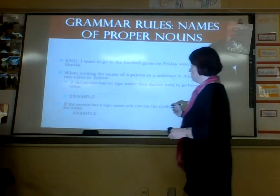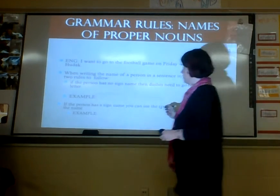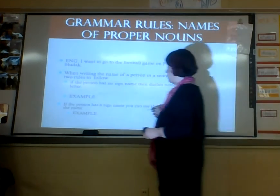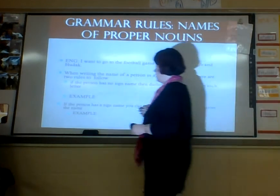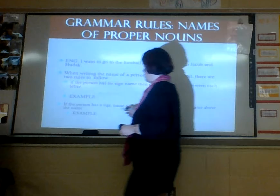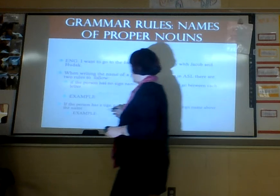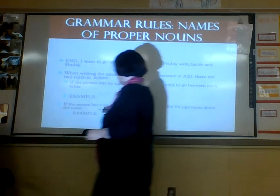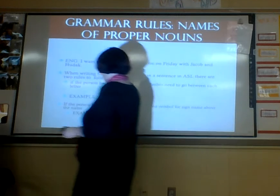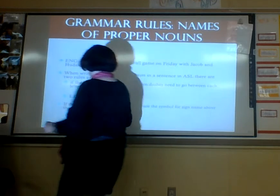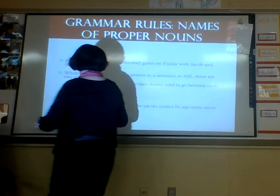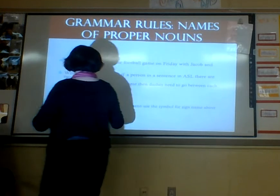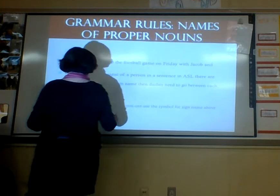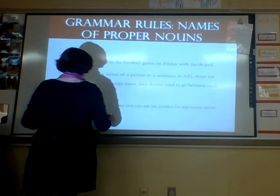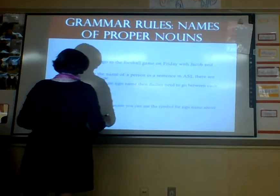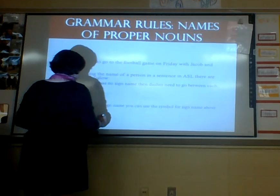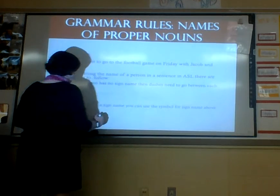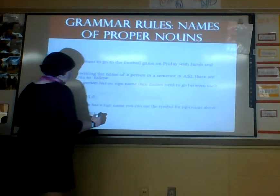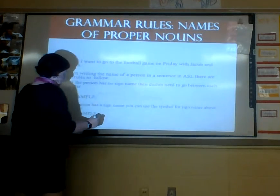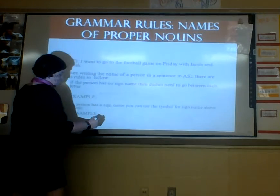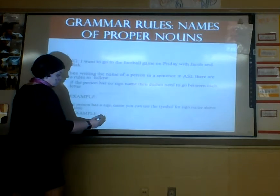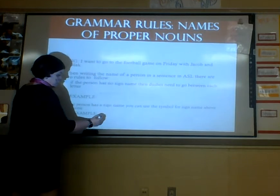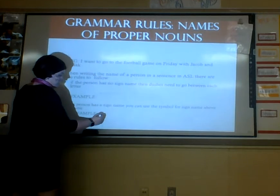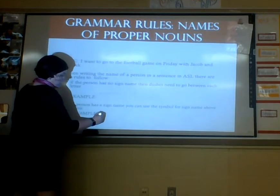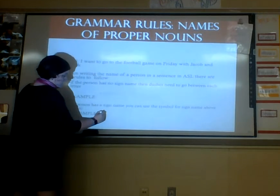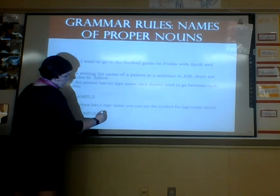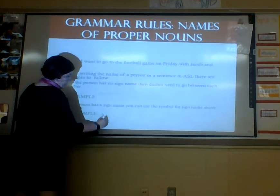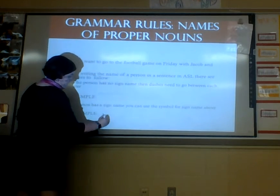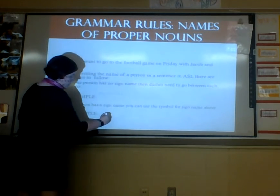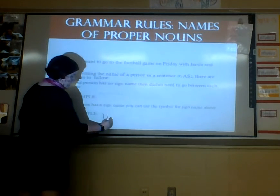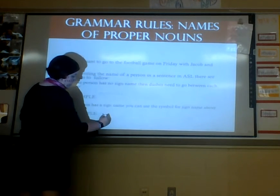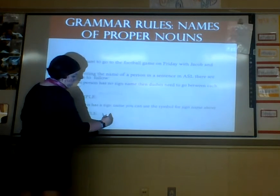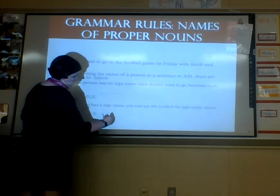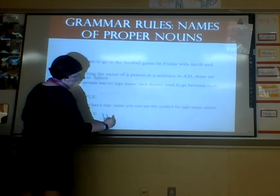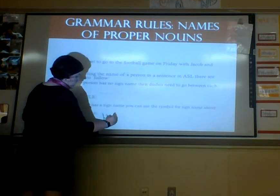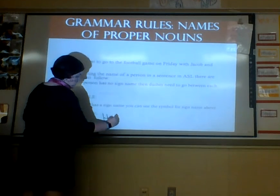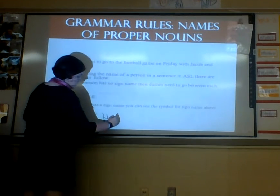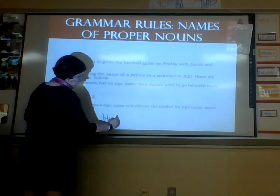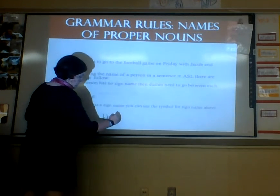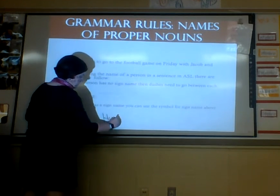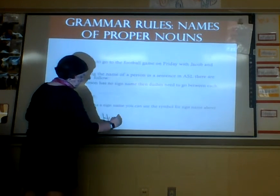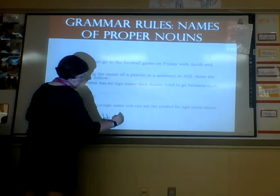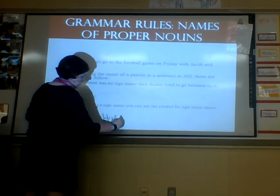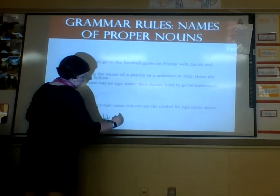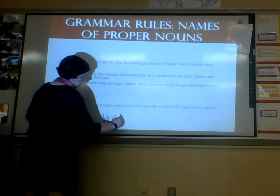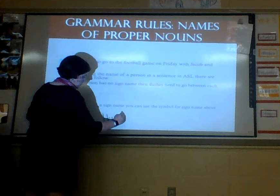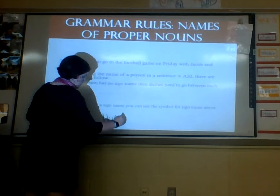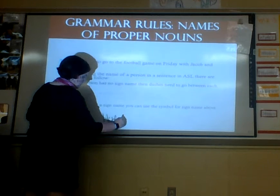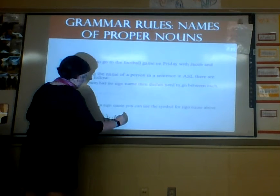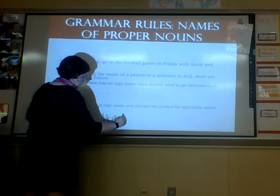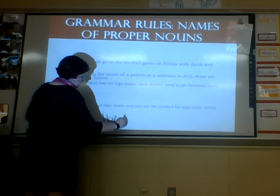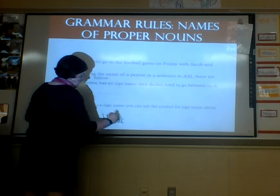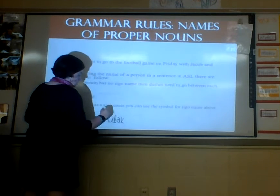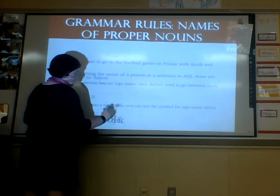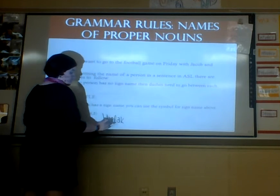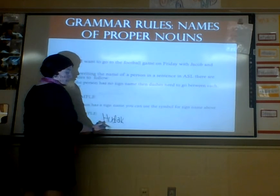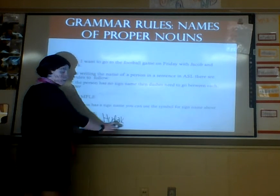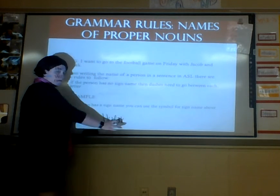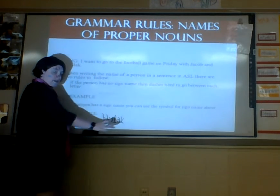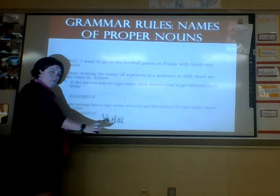is this. So the example here, so Hudak, we know Hudak has a sign name. To show that I don't